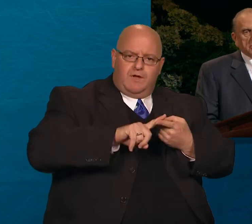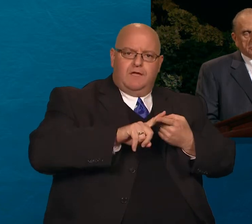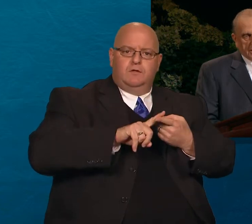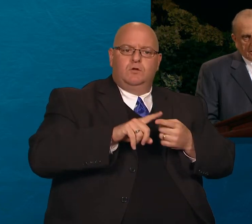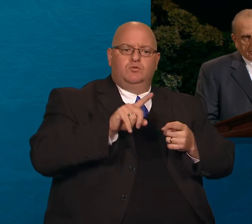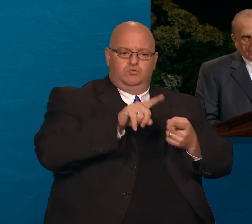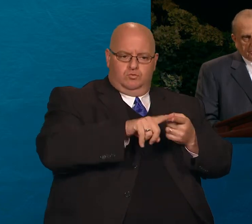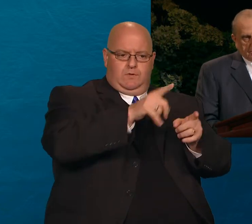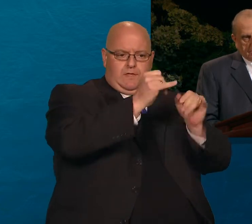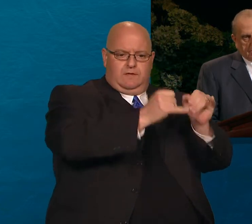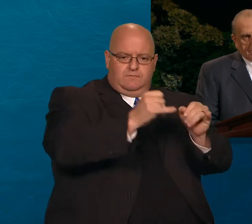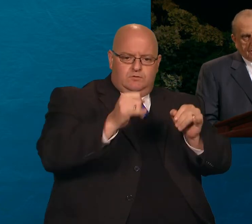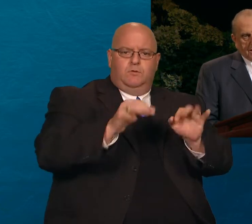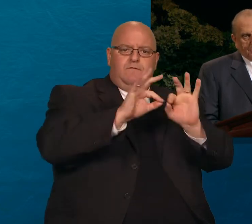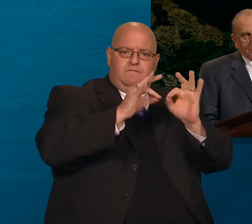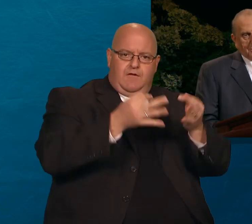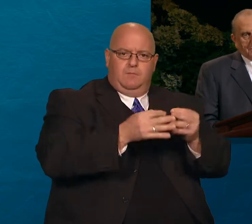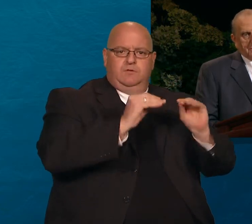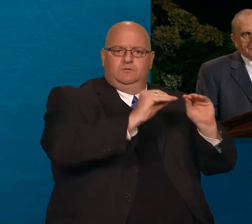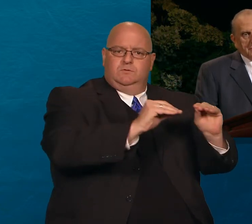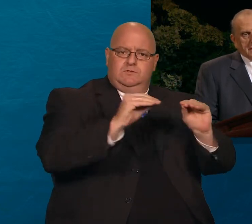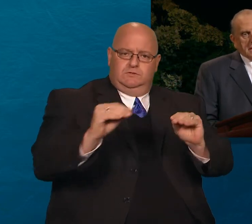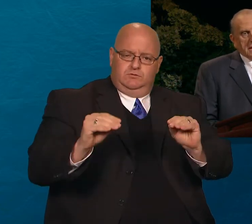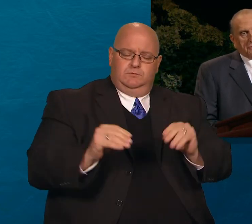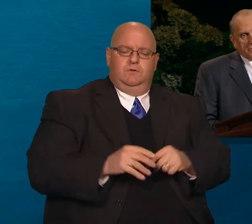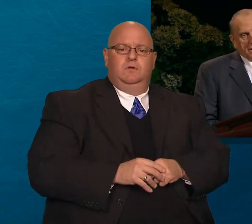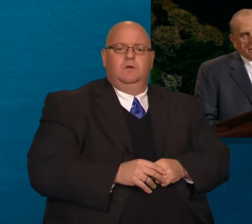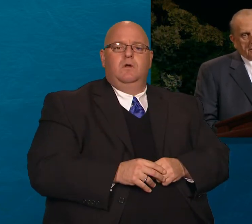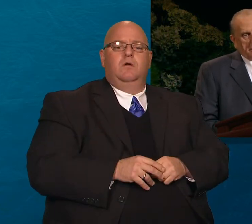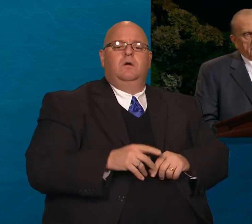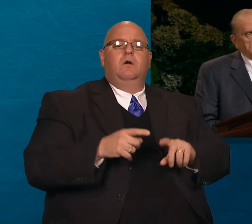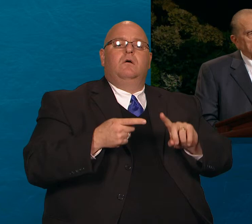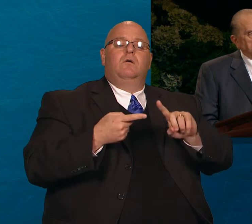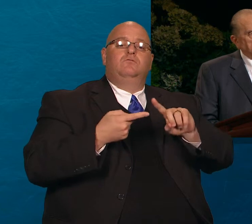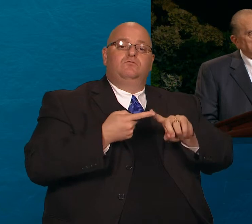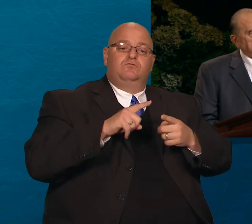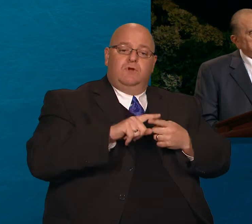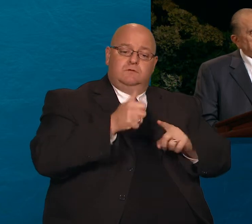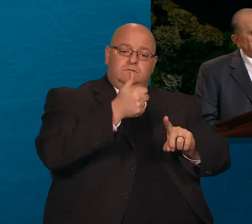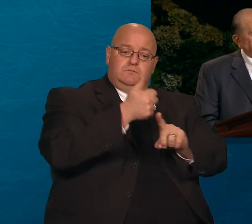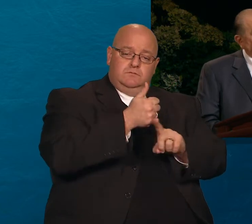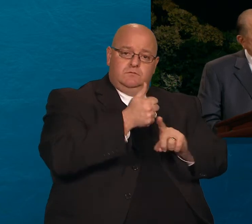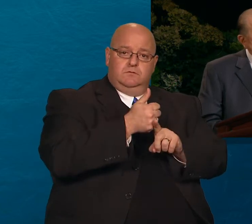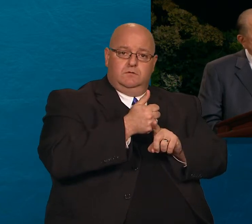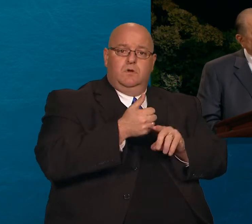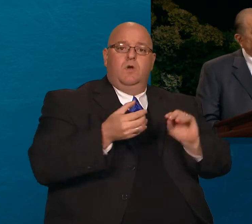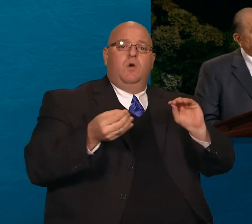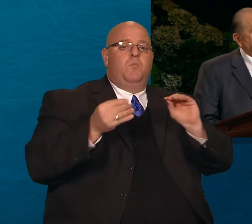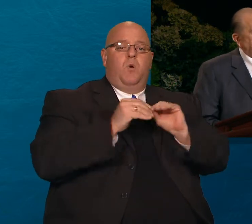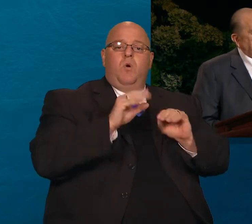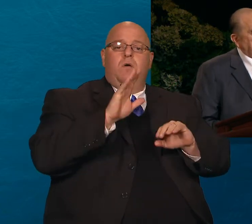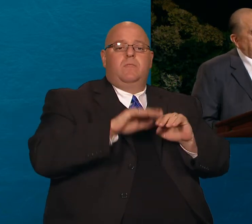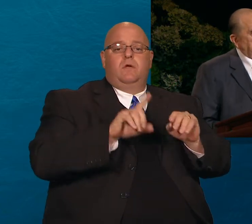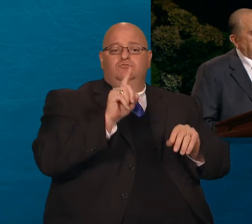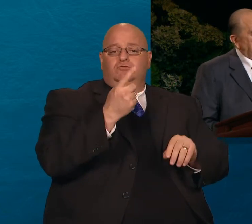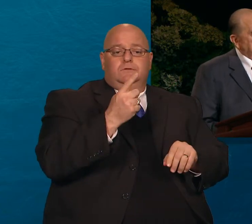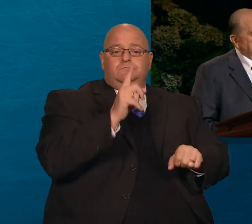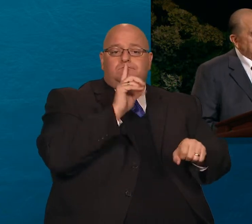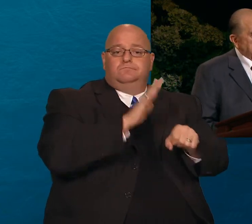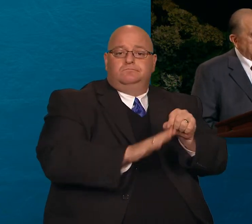and families you teach. End quote. A friend makes more than a dutiful visit each